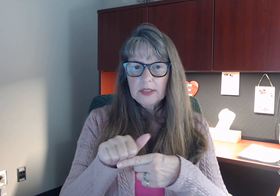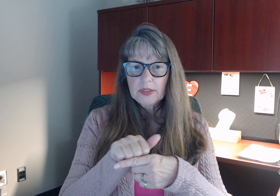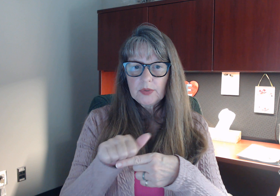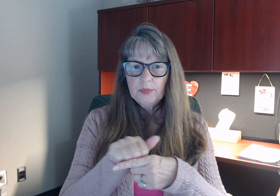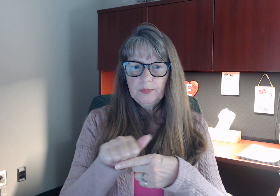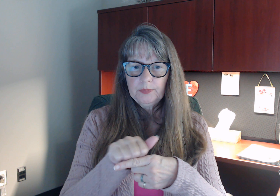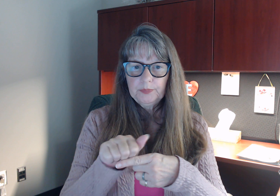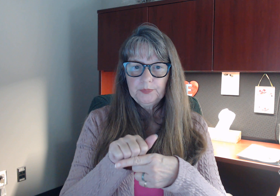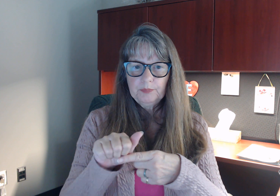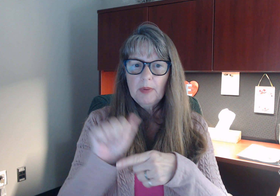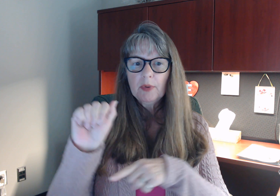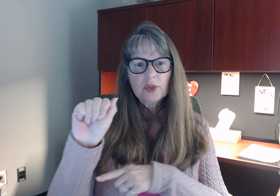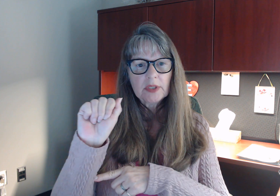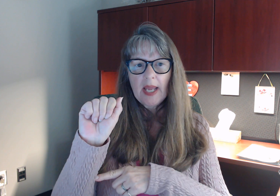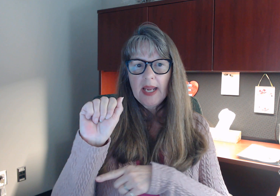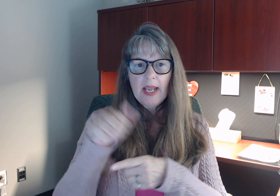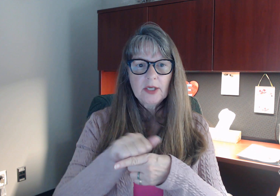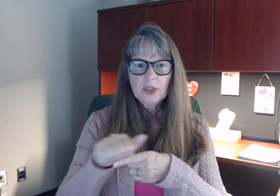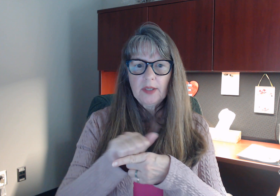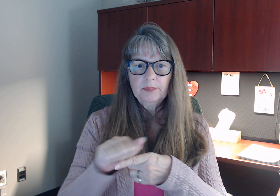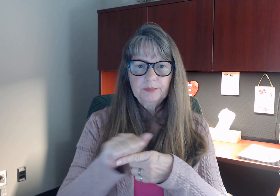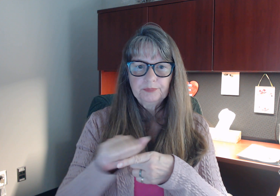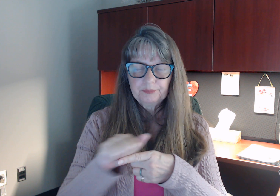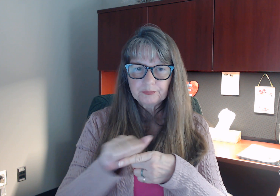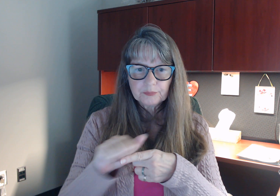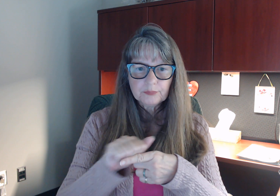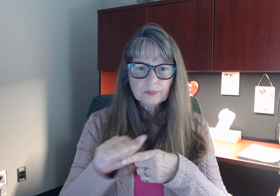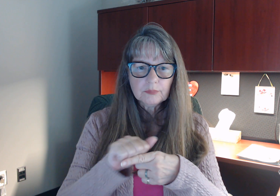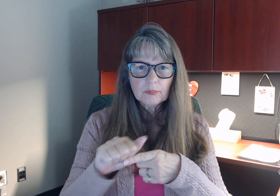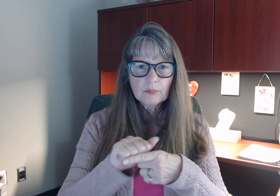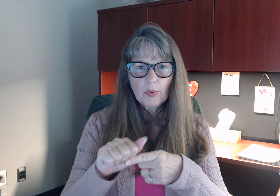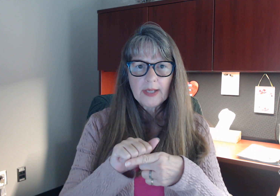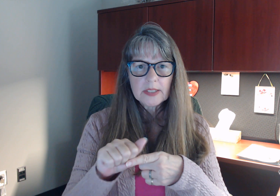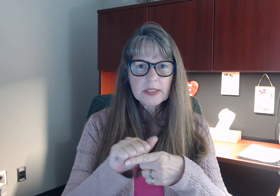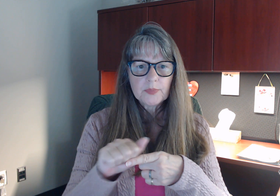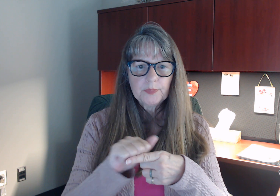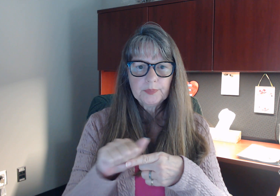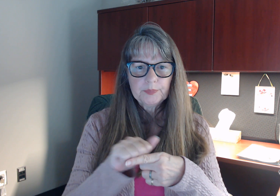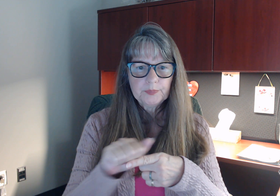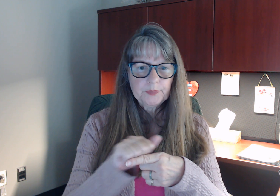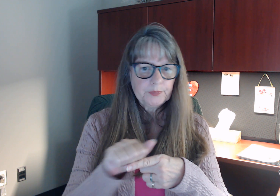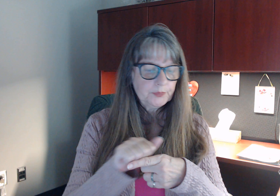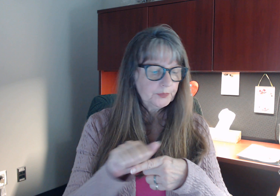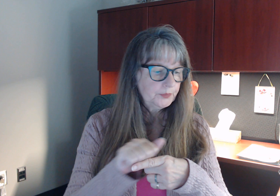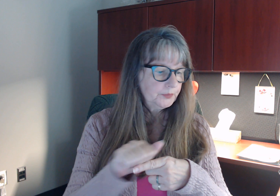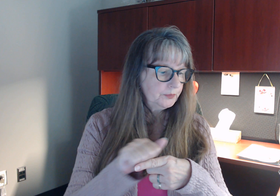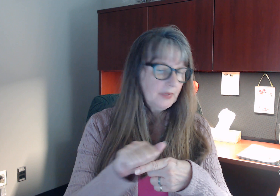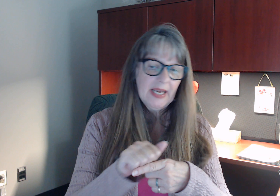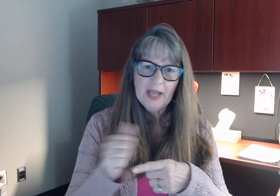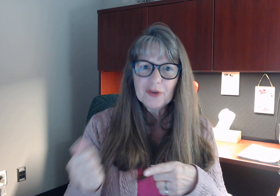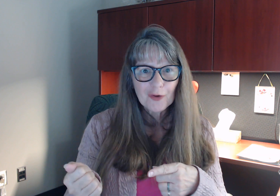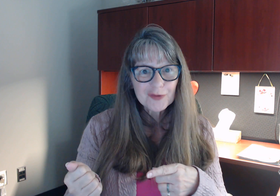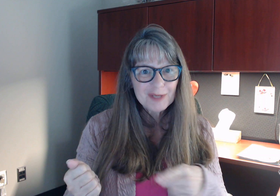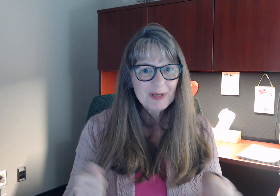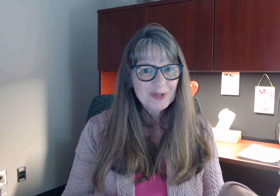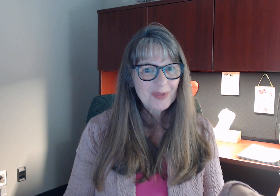Practice. Remember, it's just an A handshake. Practice. And you'll see me do that